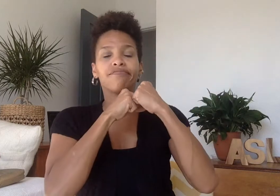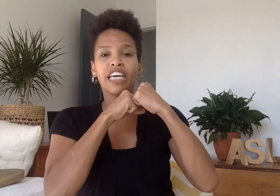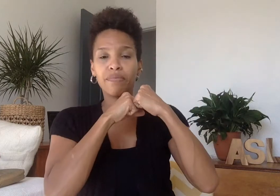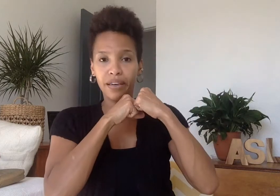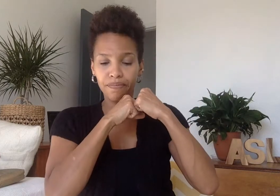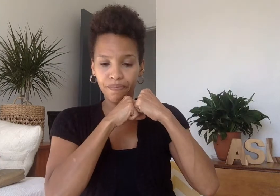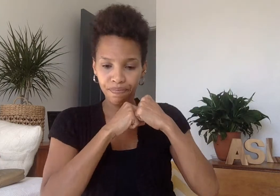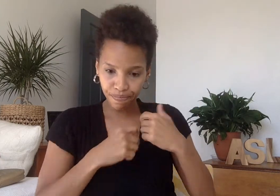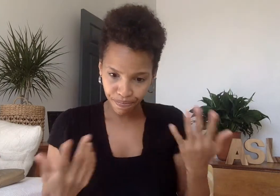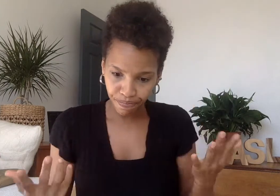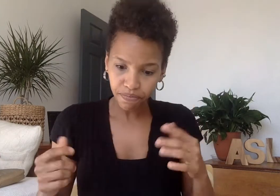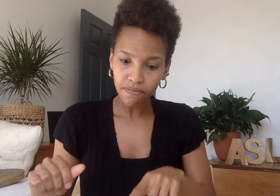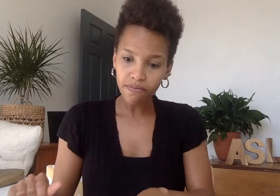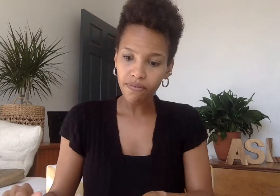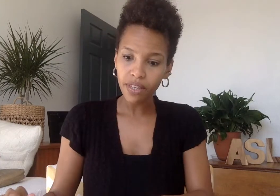hit me.